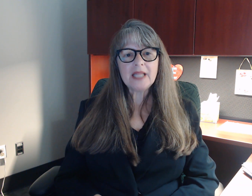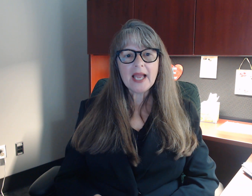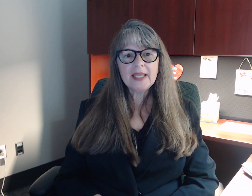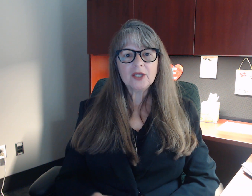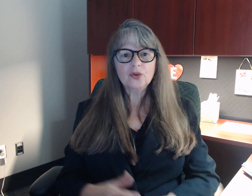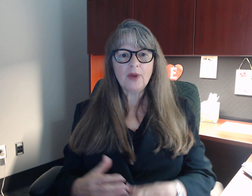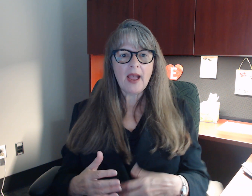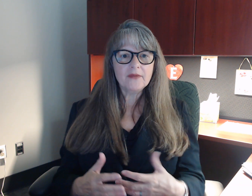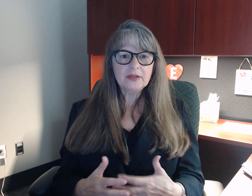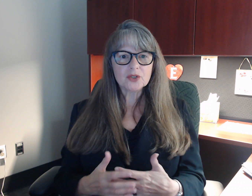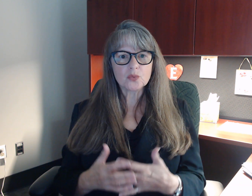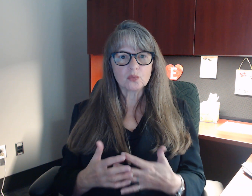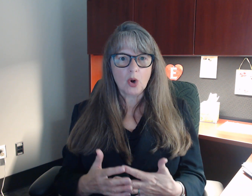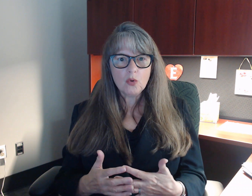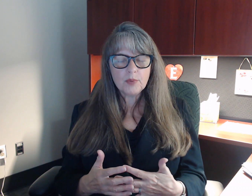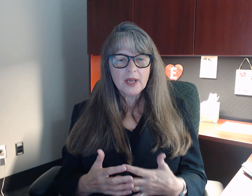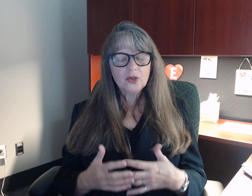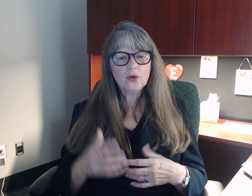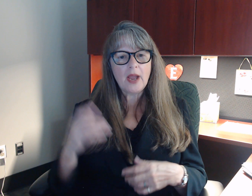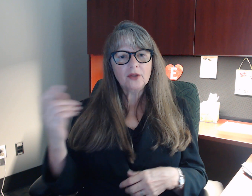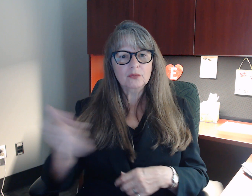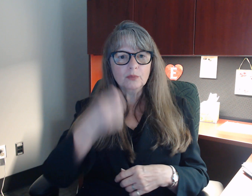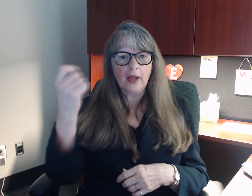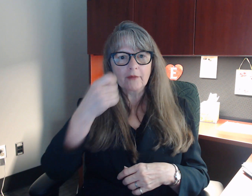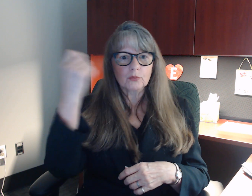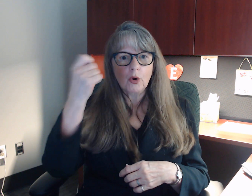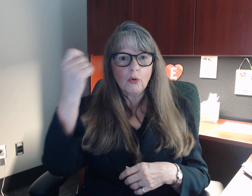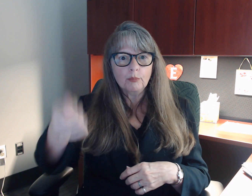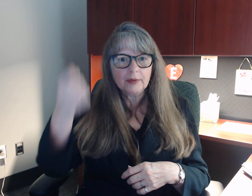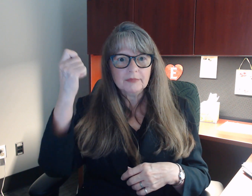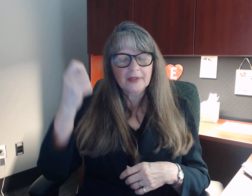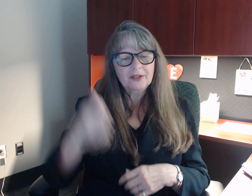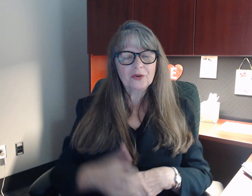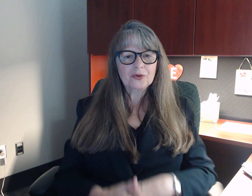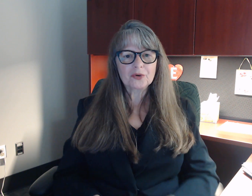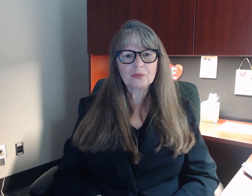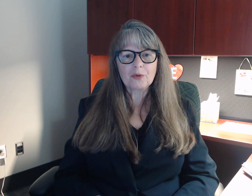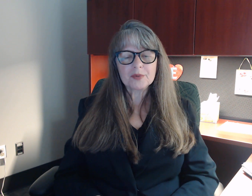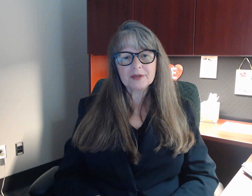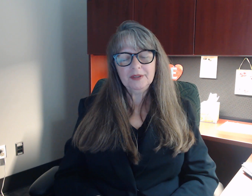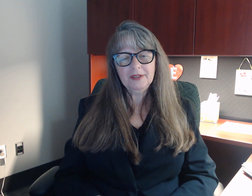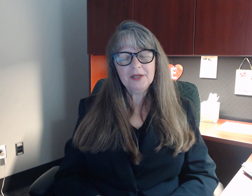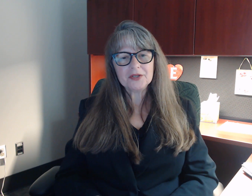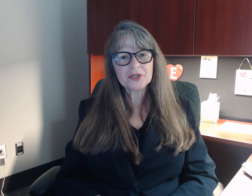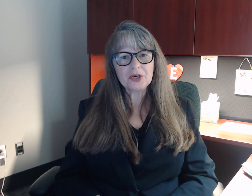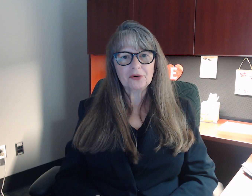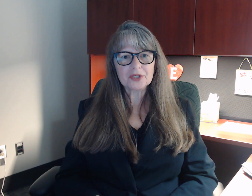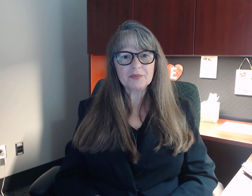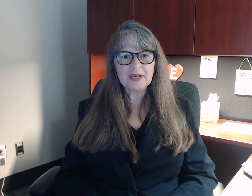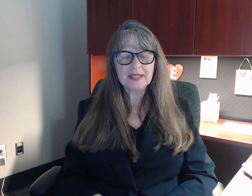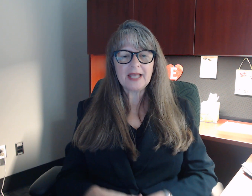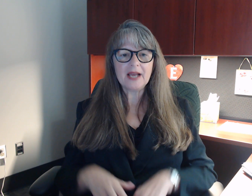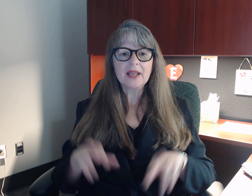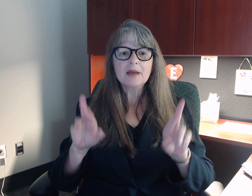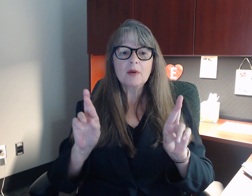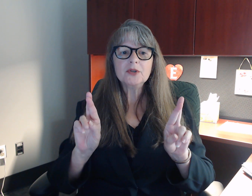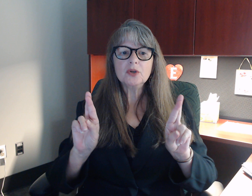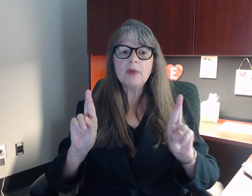like you're having this rope. You know how you have a rope and you're going to rope a steer or something like that. But we do have